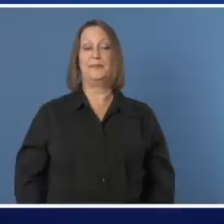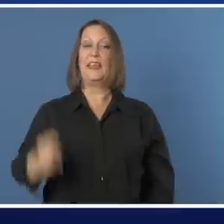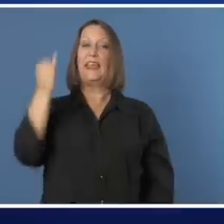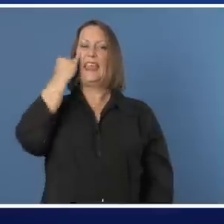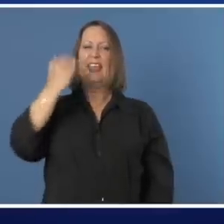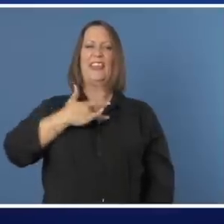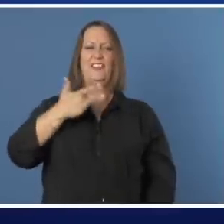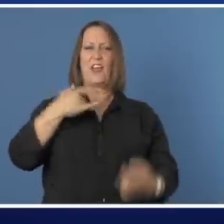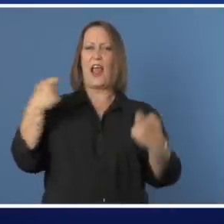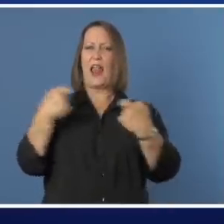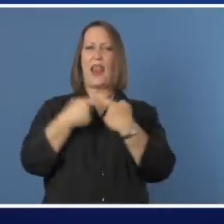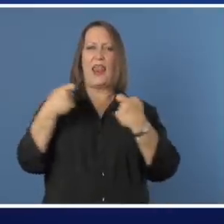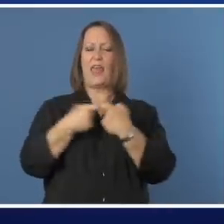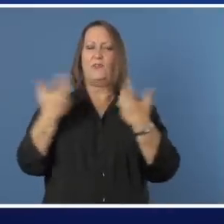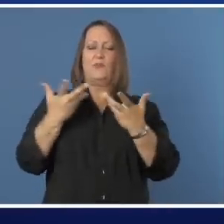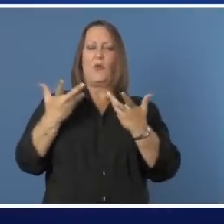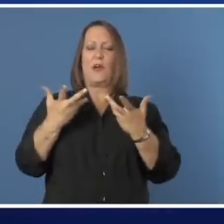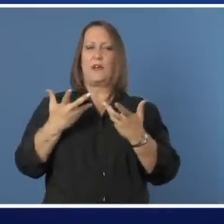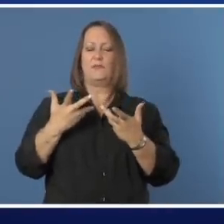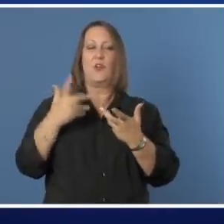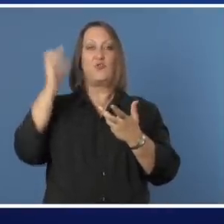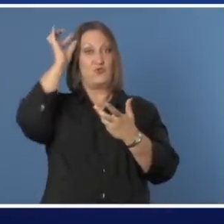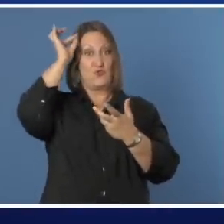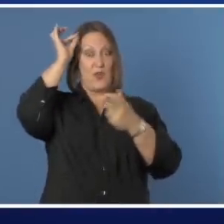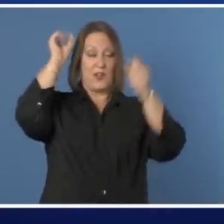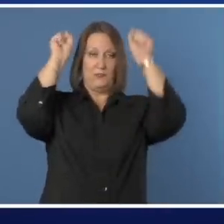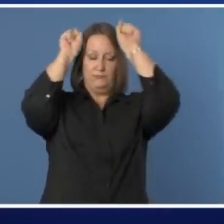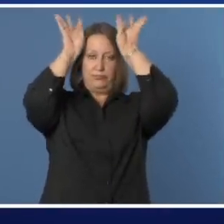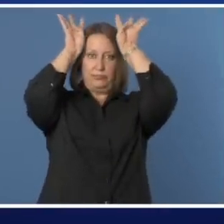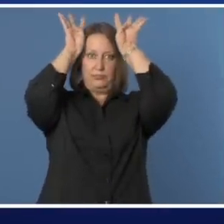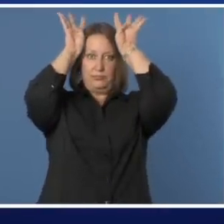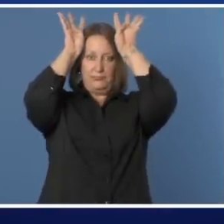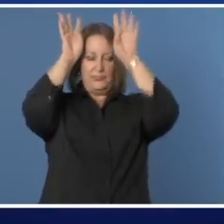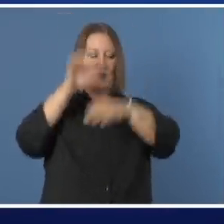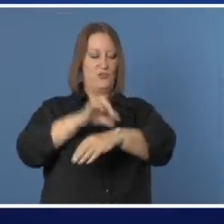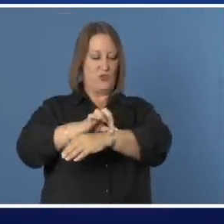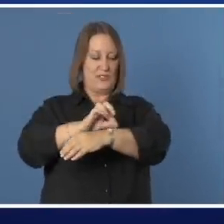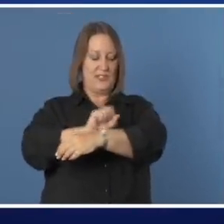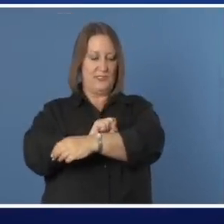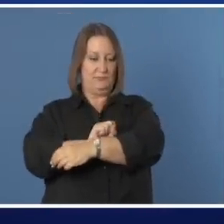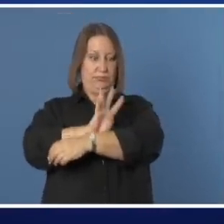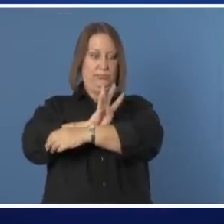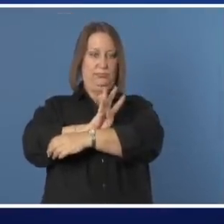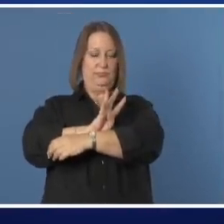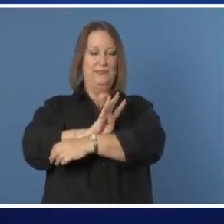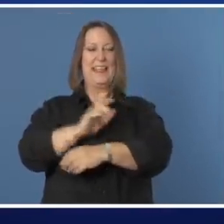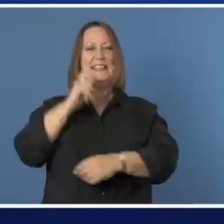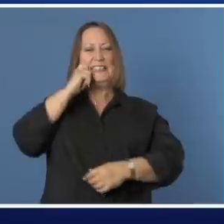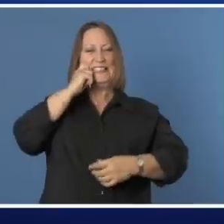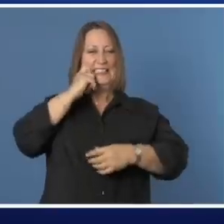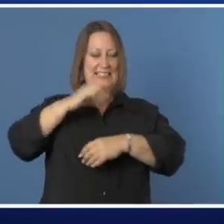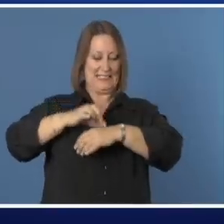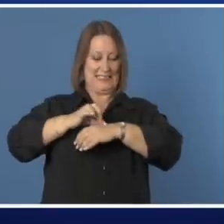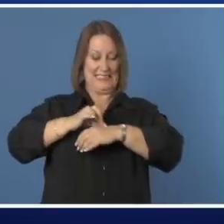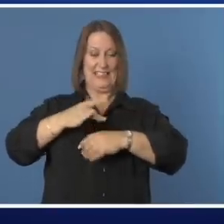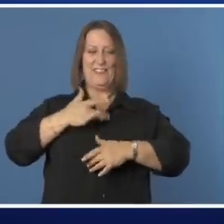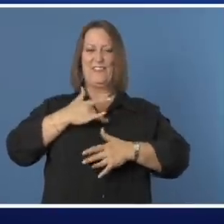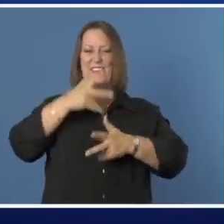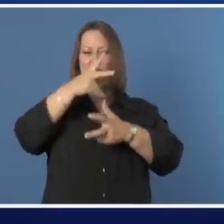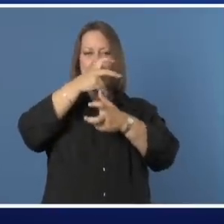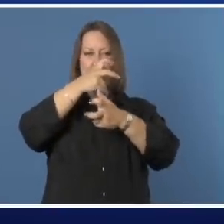When you feel an electrical charge, if your hair stands on end or your skin